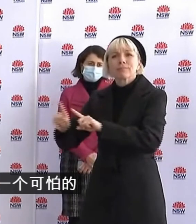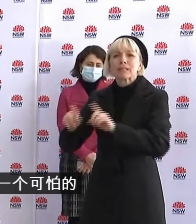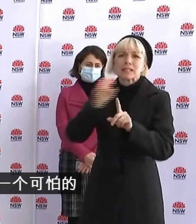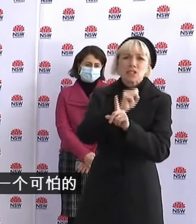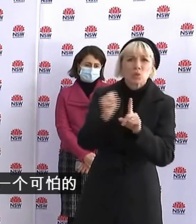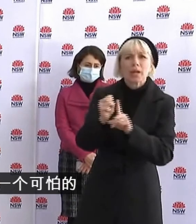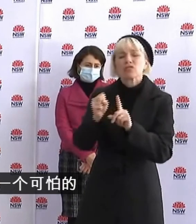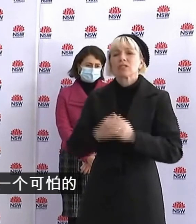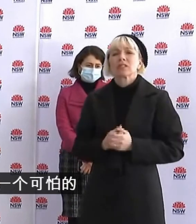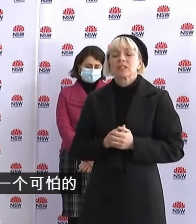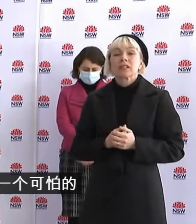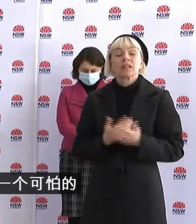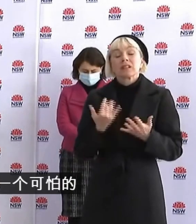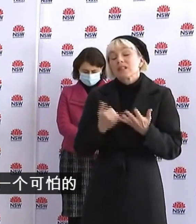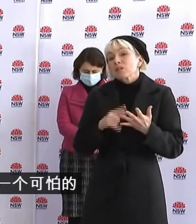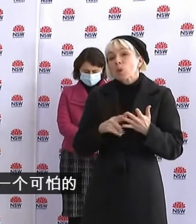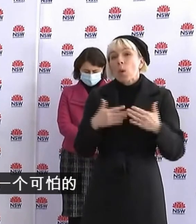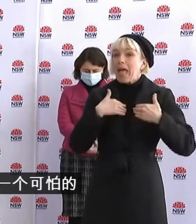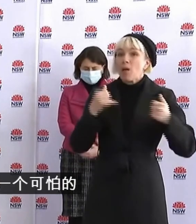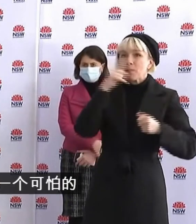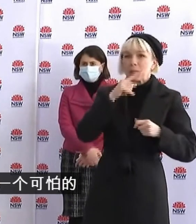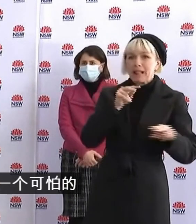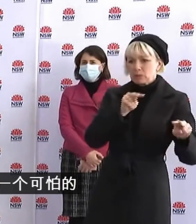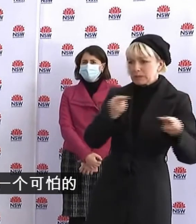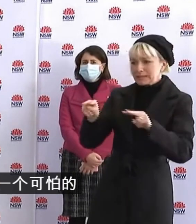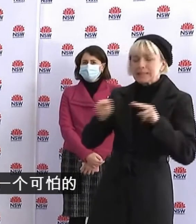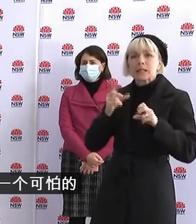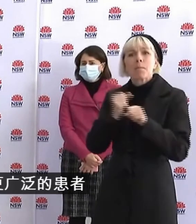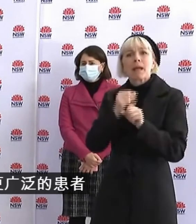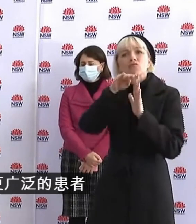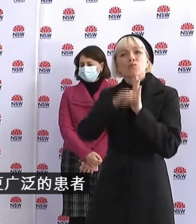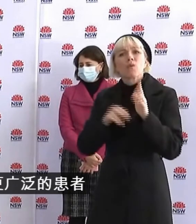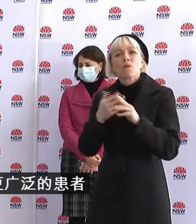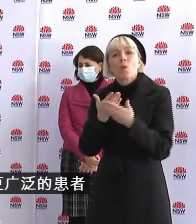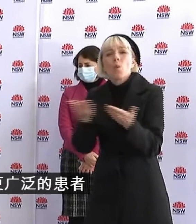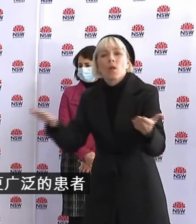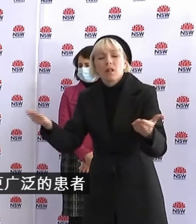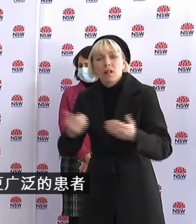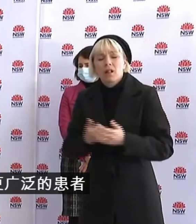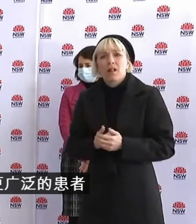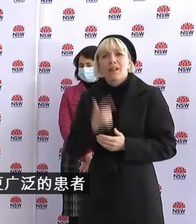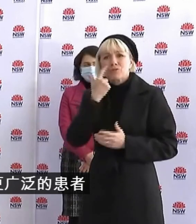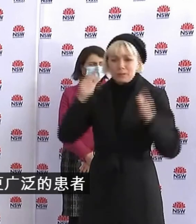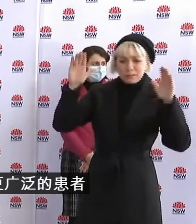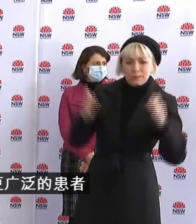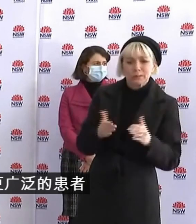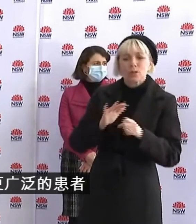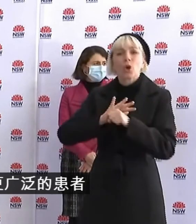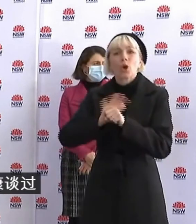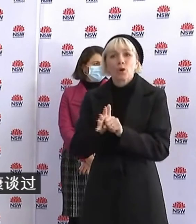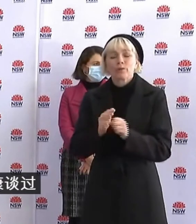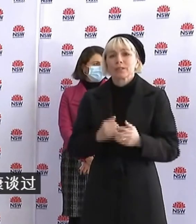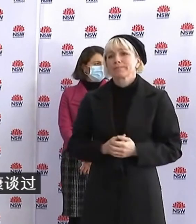the virus into our hospitals and to obviously having a terrible effect on not only the individual patients but the broader